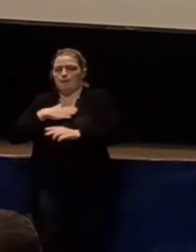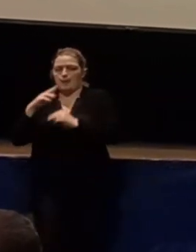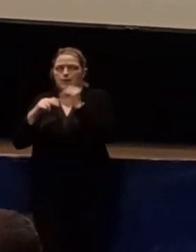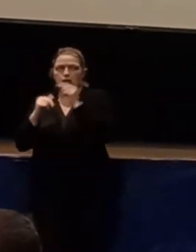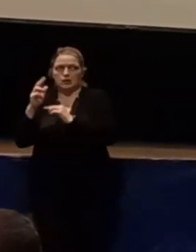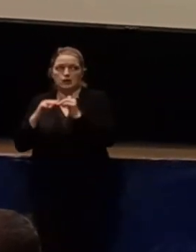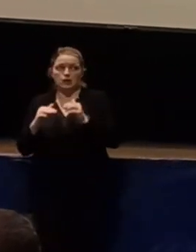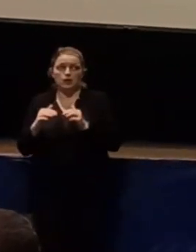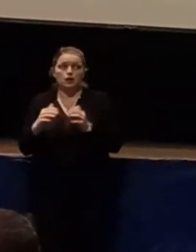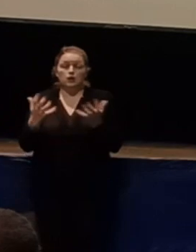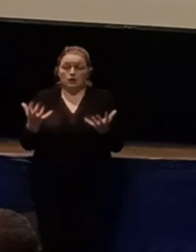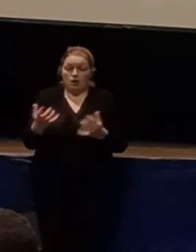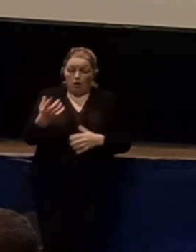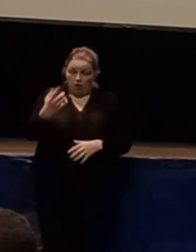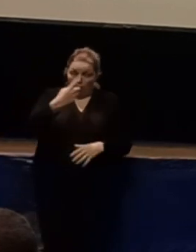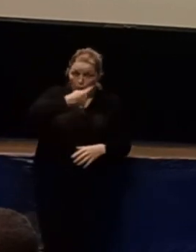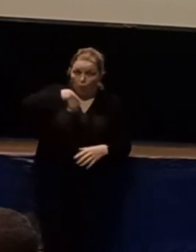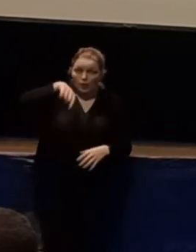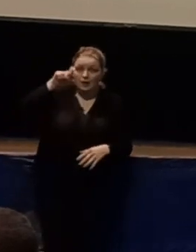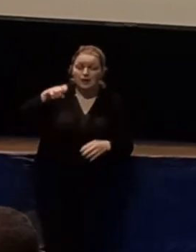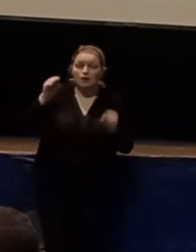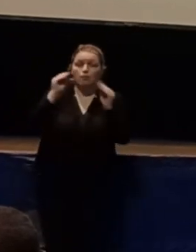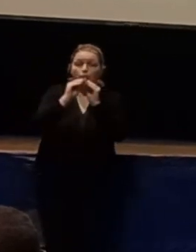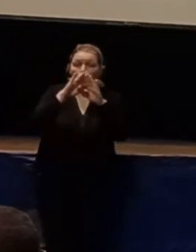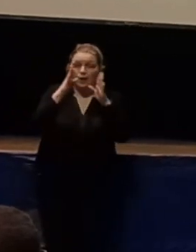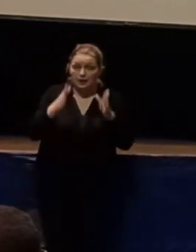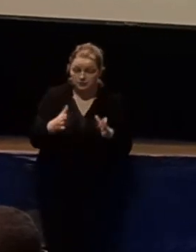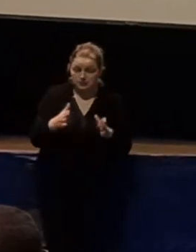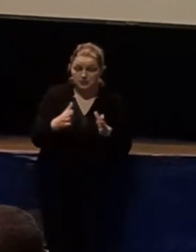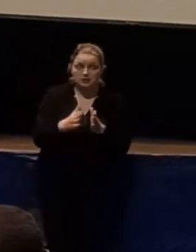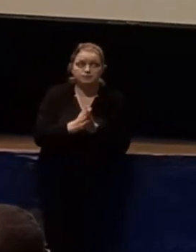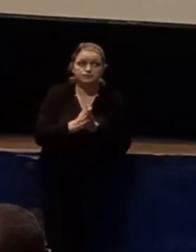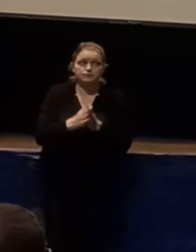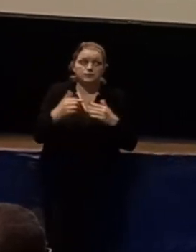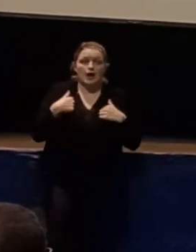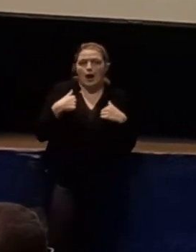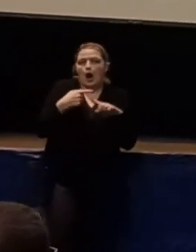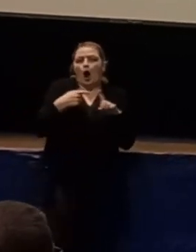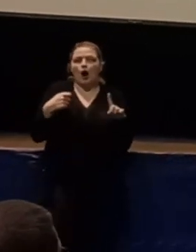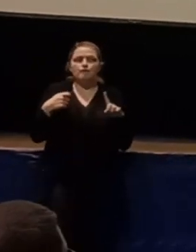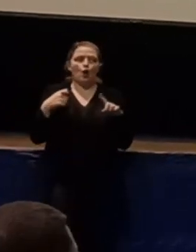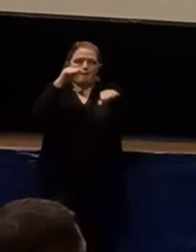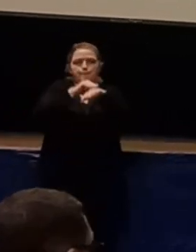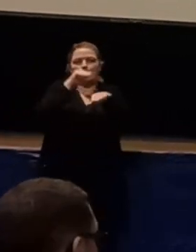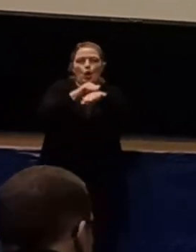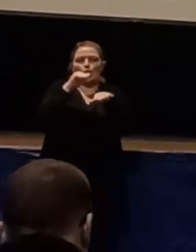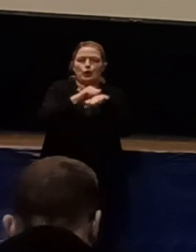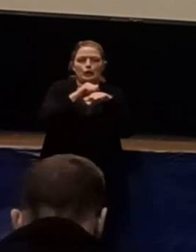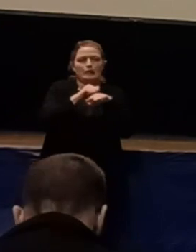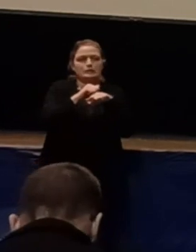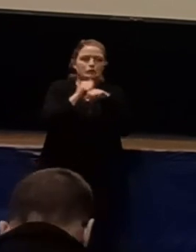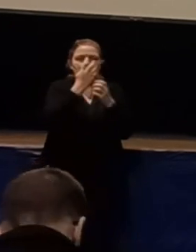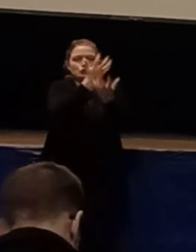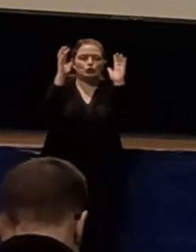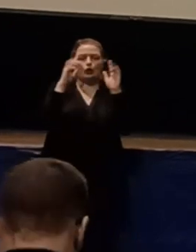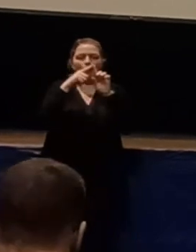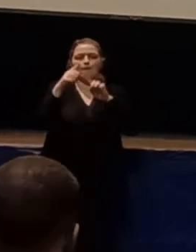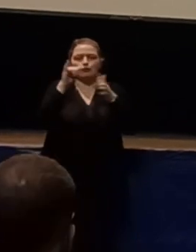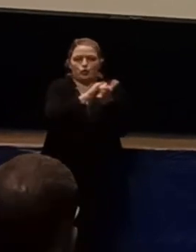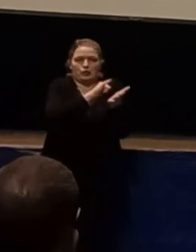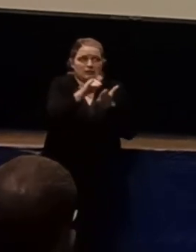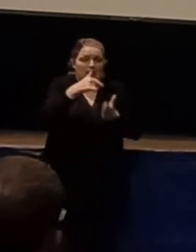building. We need more housing. I'm from the concrete jungle of New York City. I was